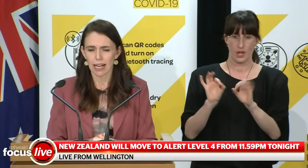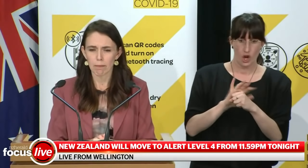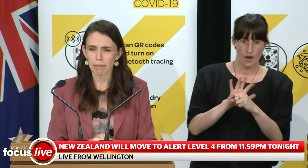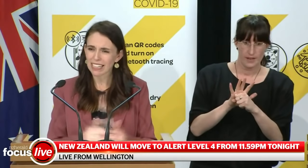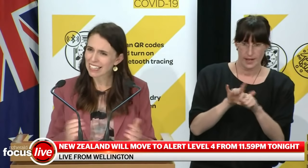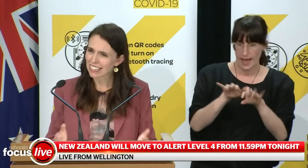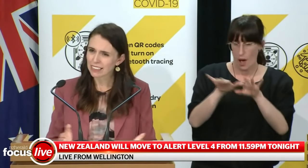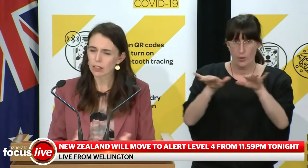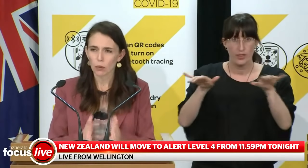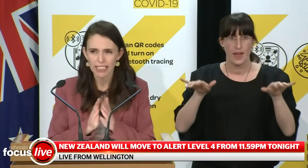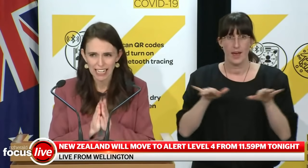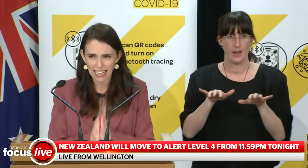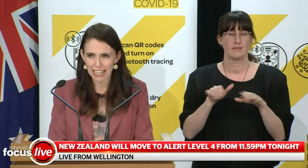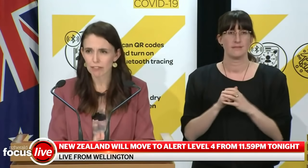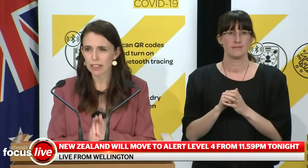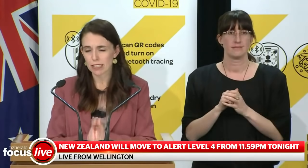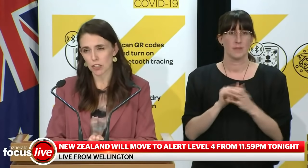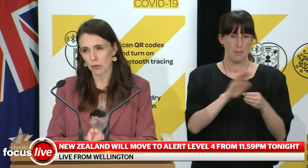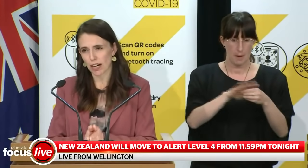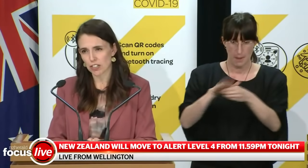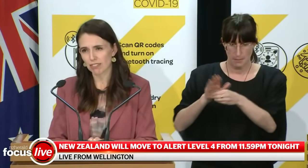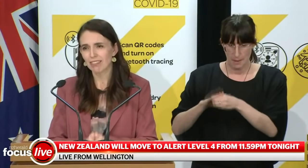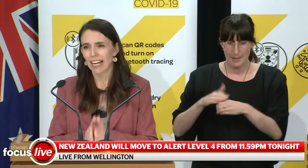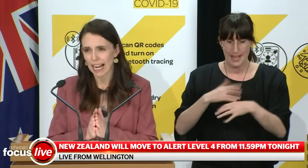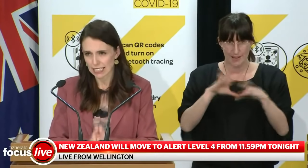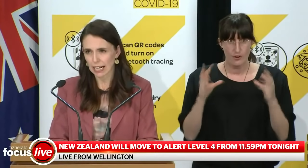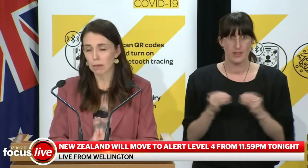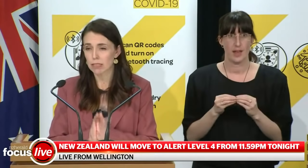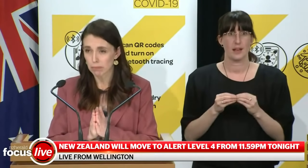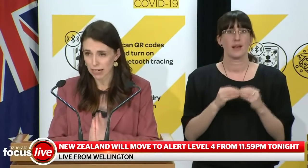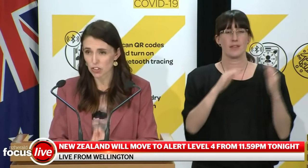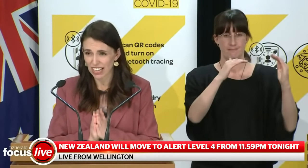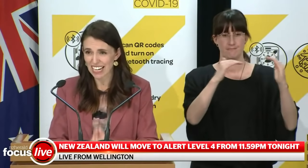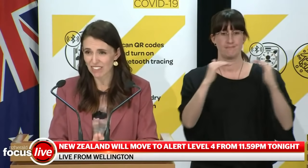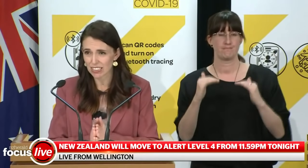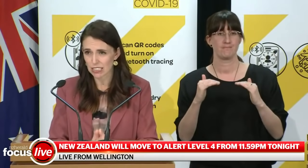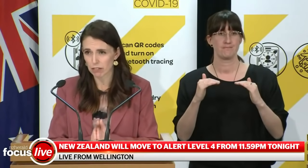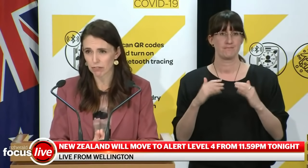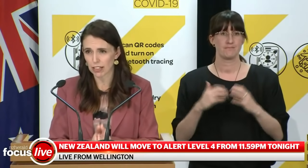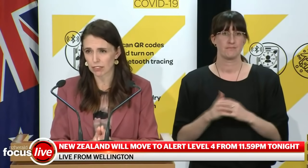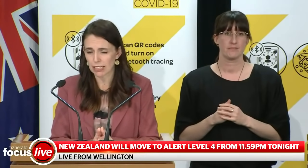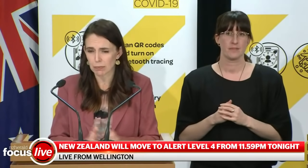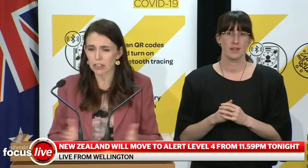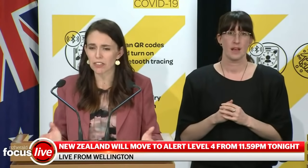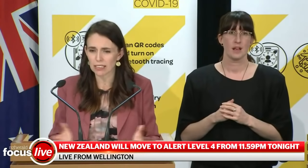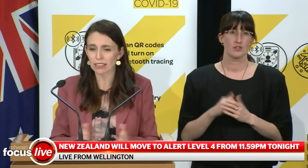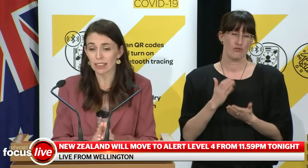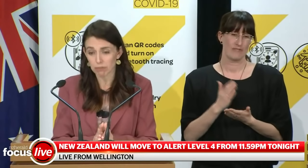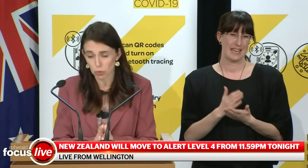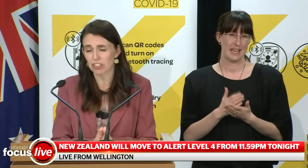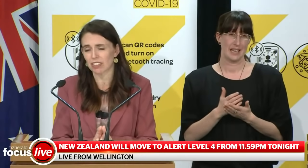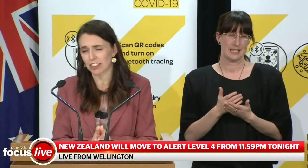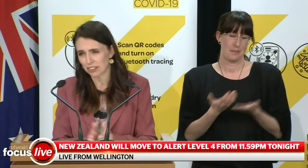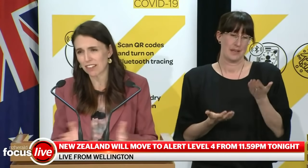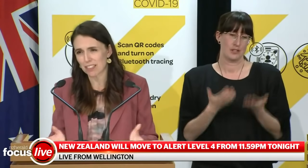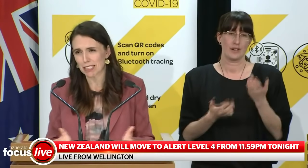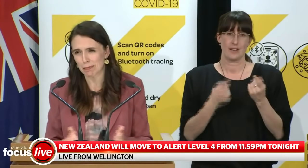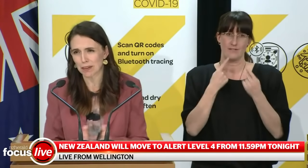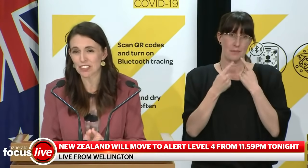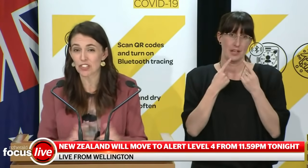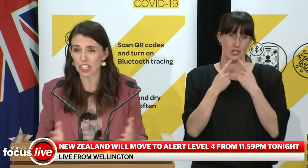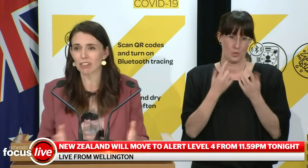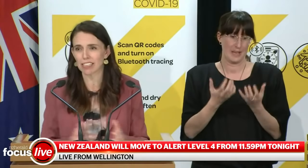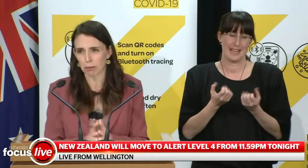around. But again, we take every situation as it comes and based on the evidence in front of us. But New Zealanders, unfortunately, do have